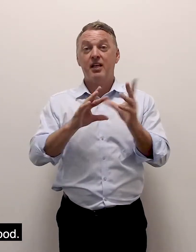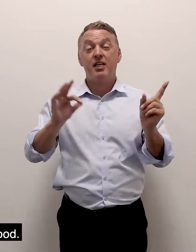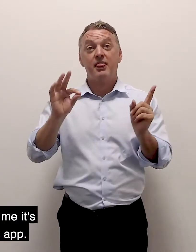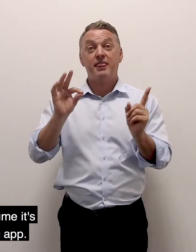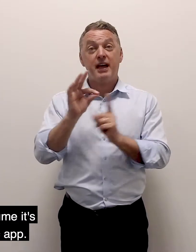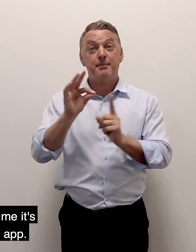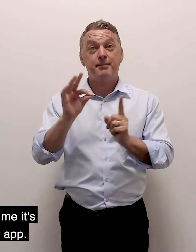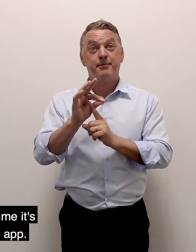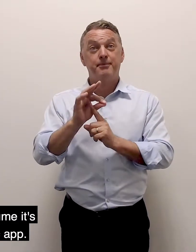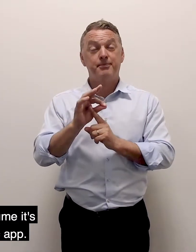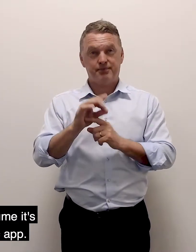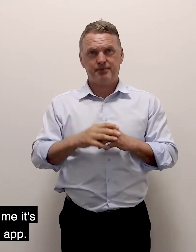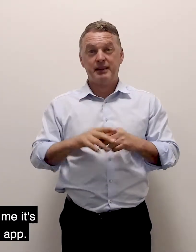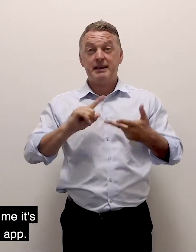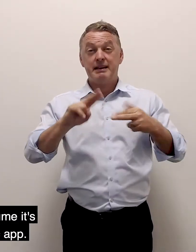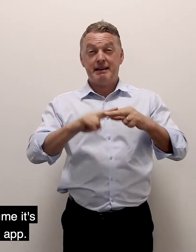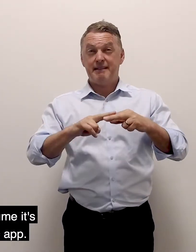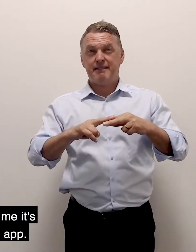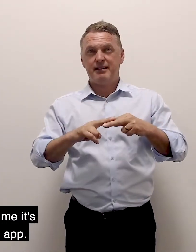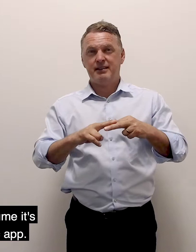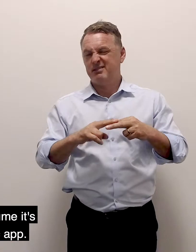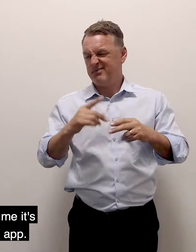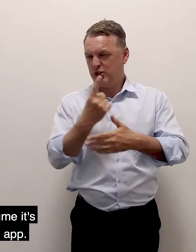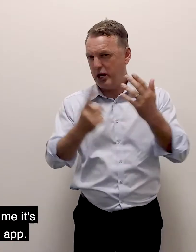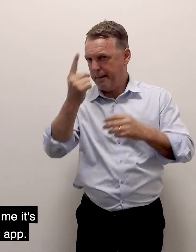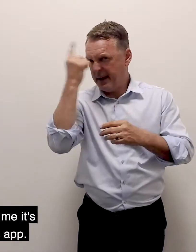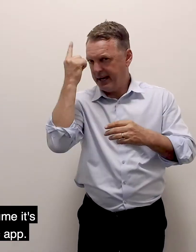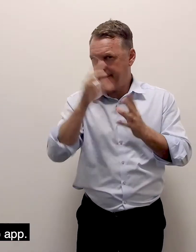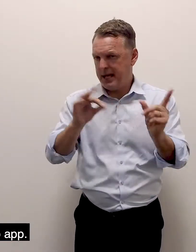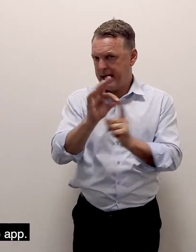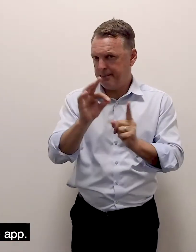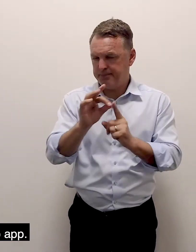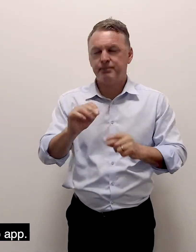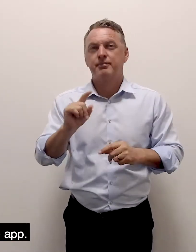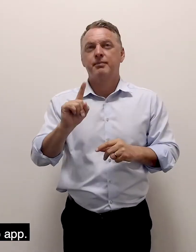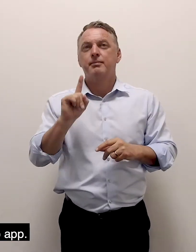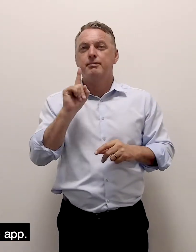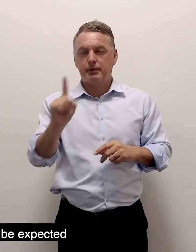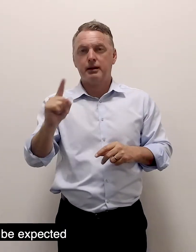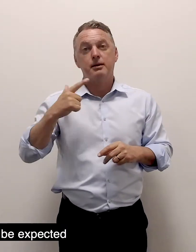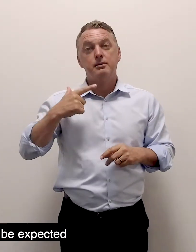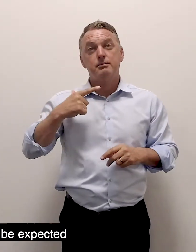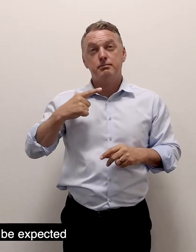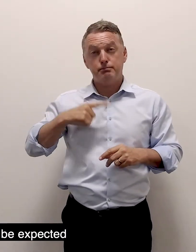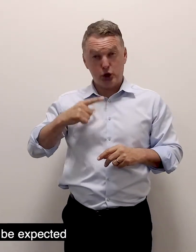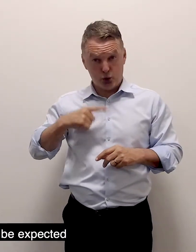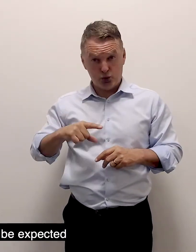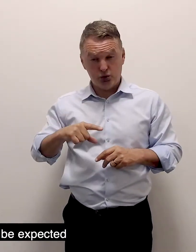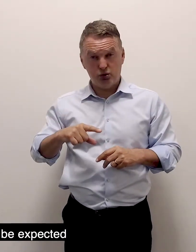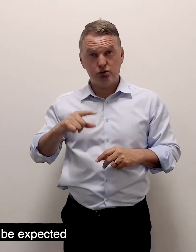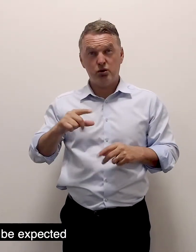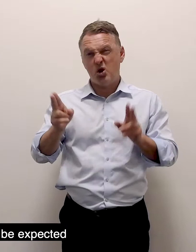good. The app is, let's assume it's an autism-specific app. It's just a made-up app. Mm-hmm. Yes,